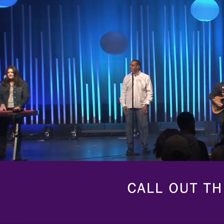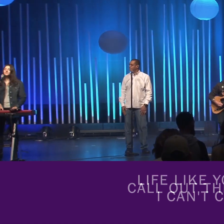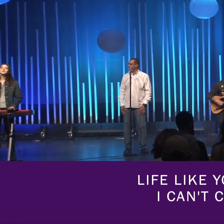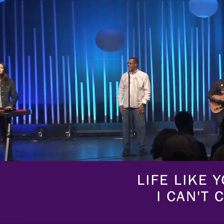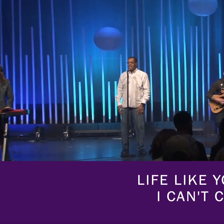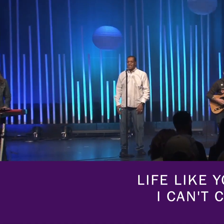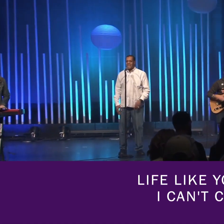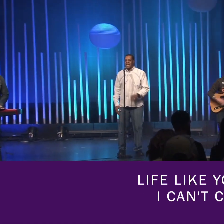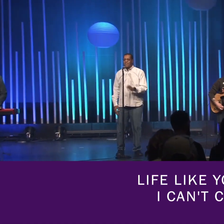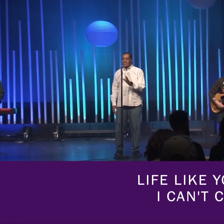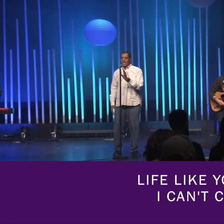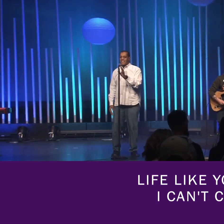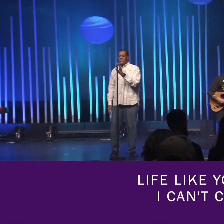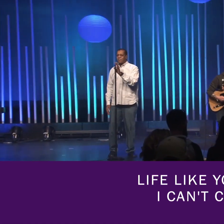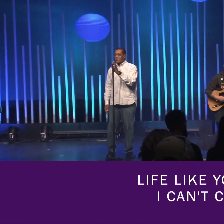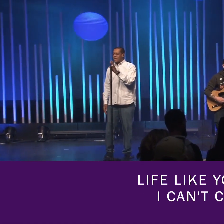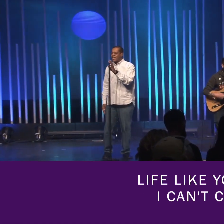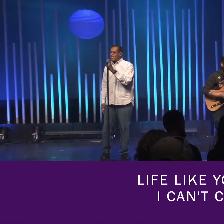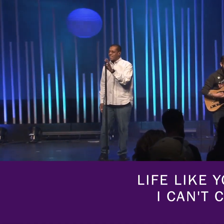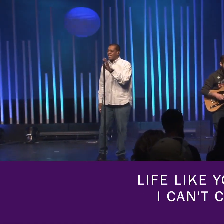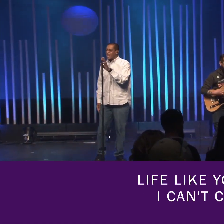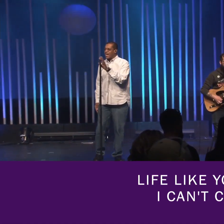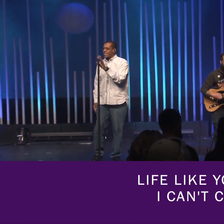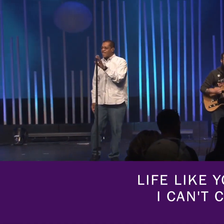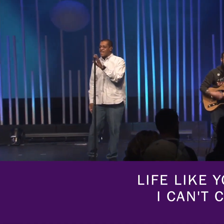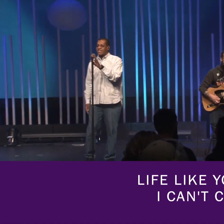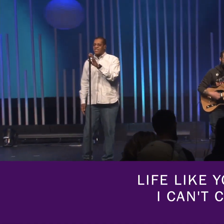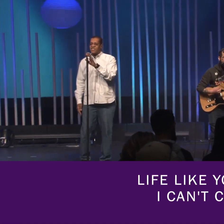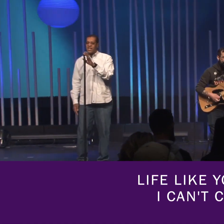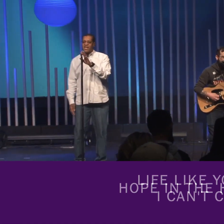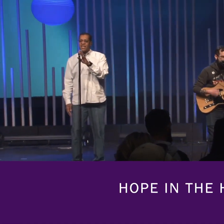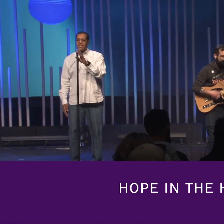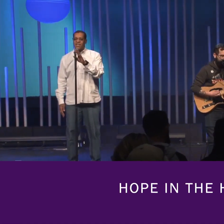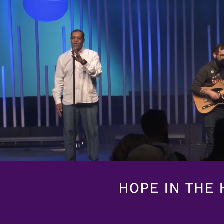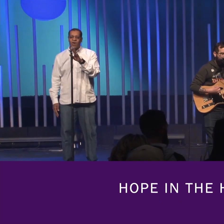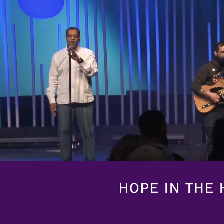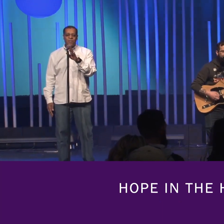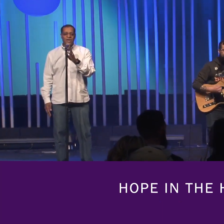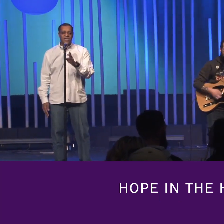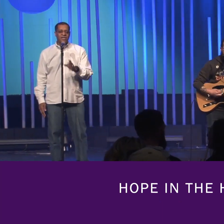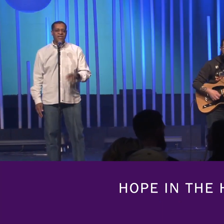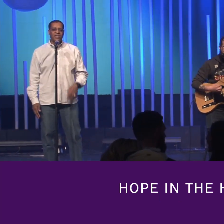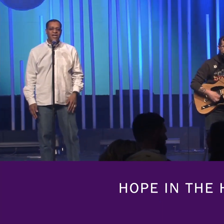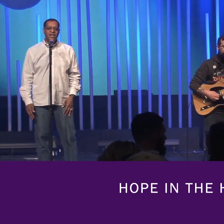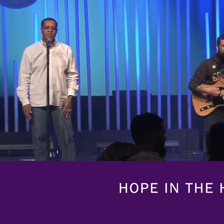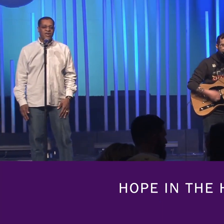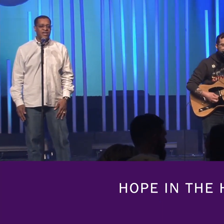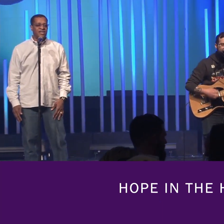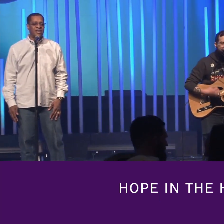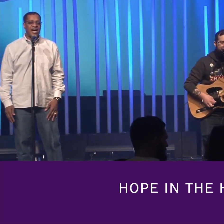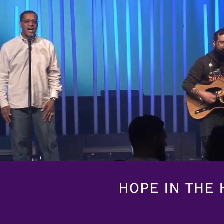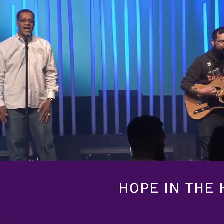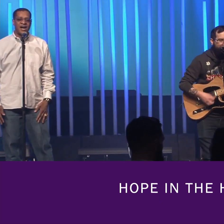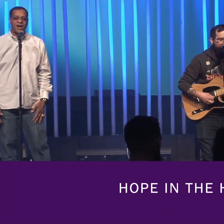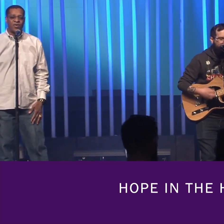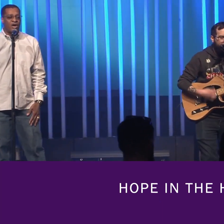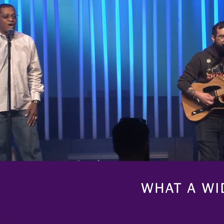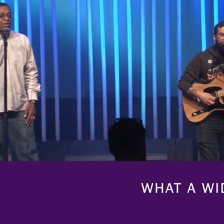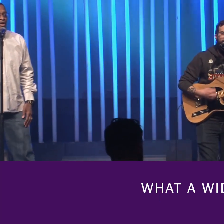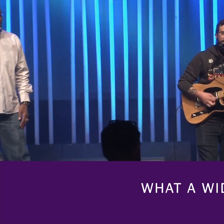us. Life like you meant it, can't contain it, hope in the heat and